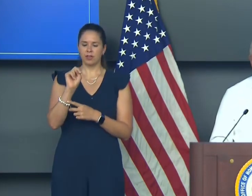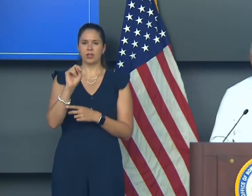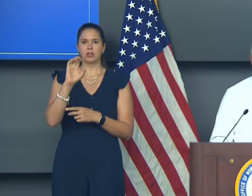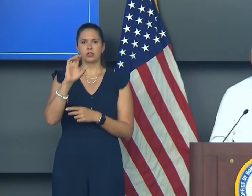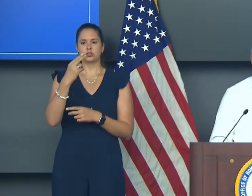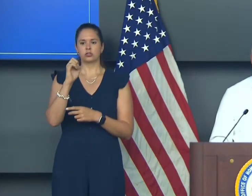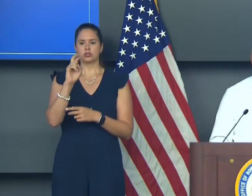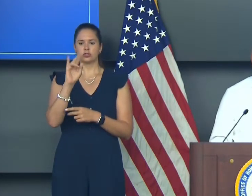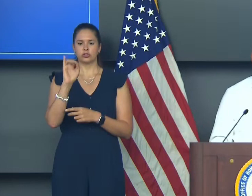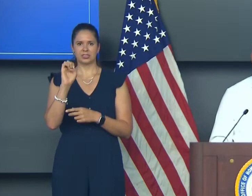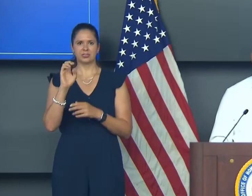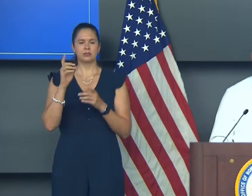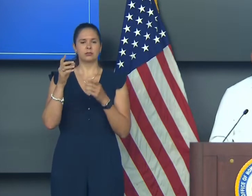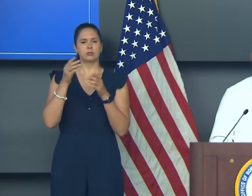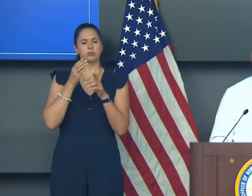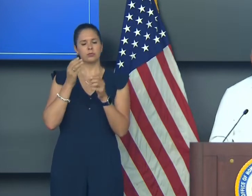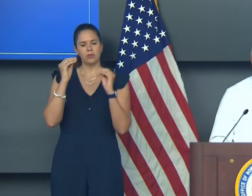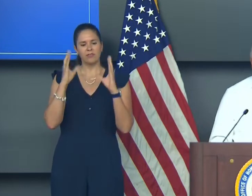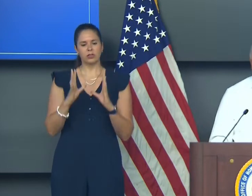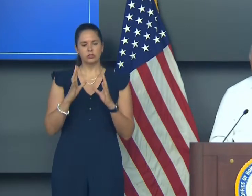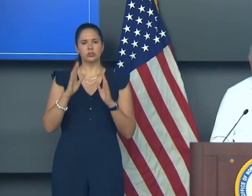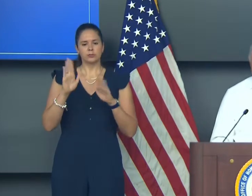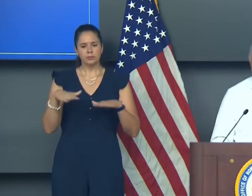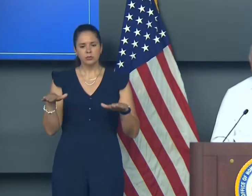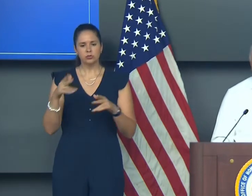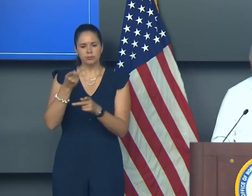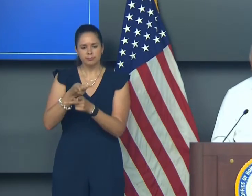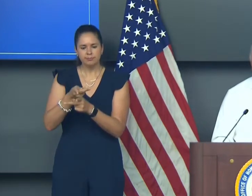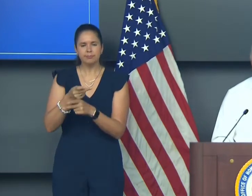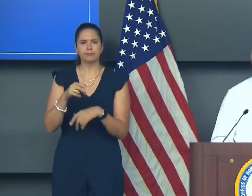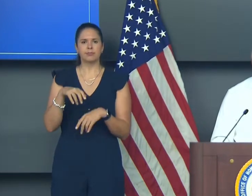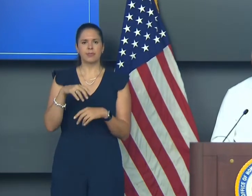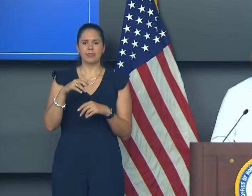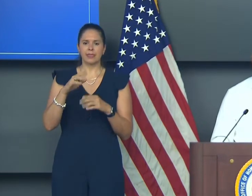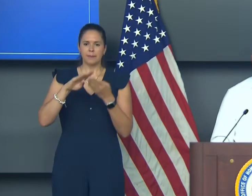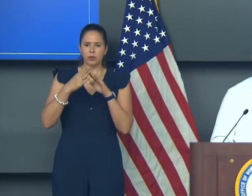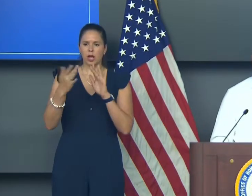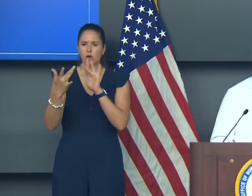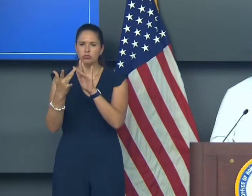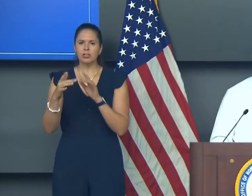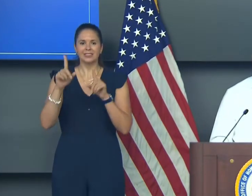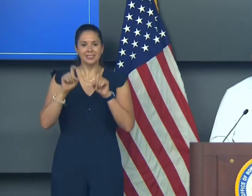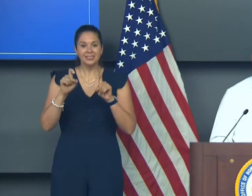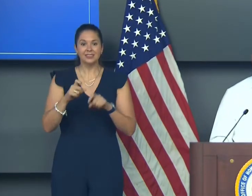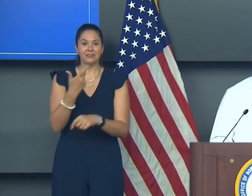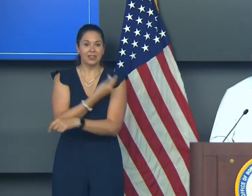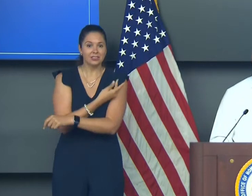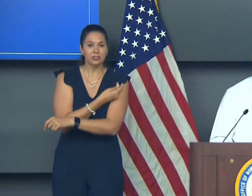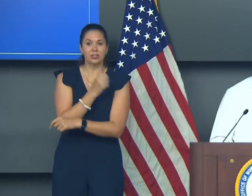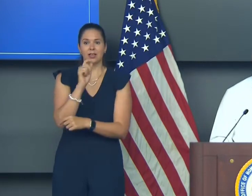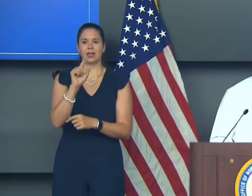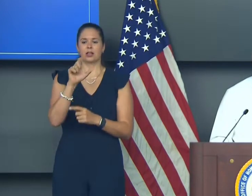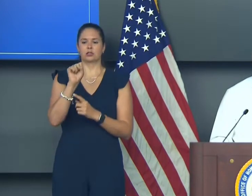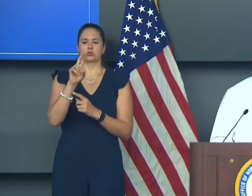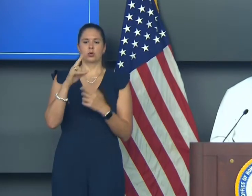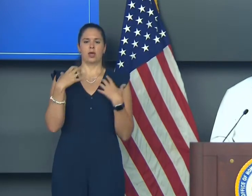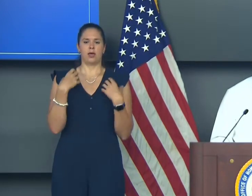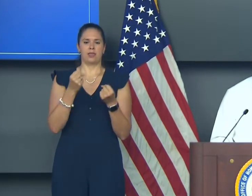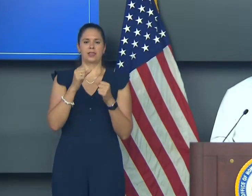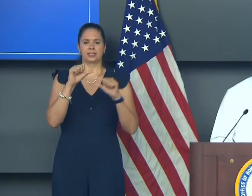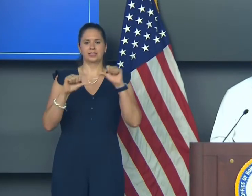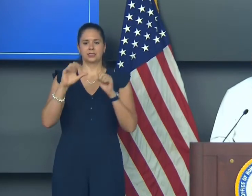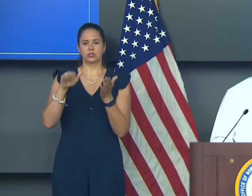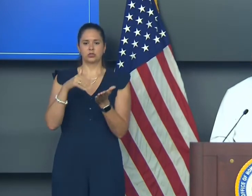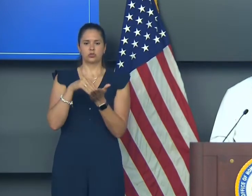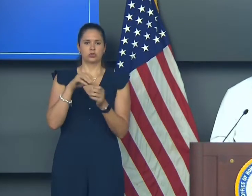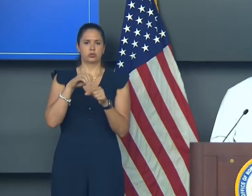of pediatrics and director of community outreach, testing and vaccination at LSU's Health Science Center in